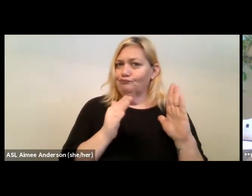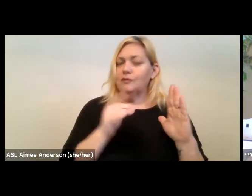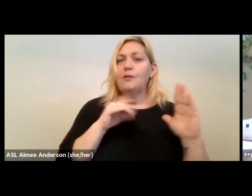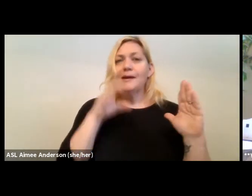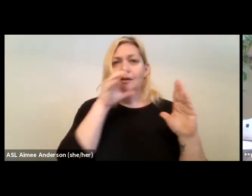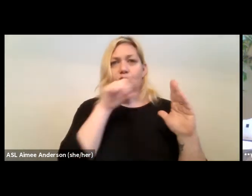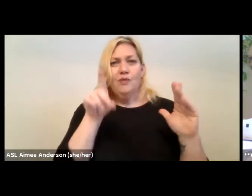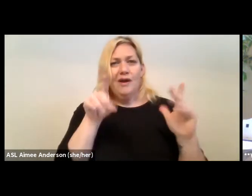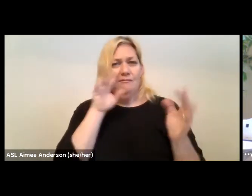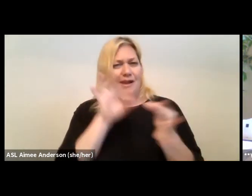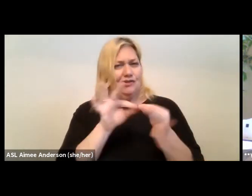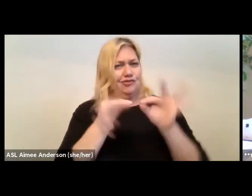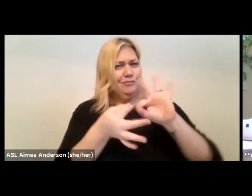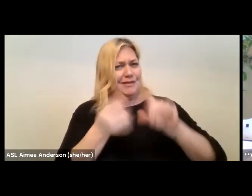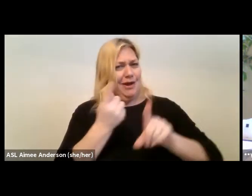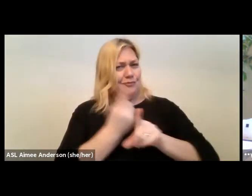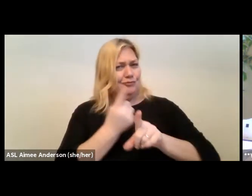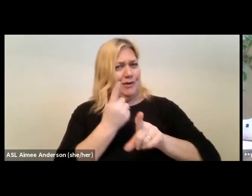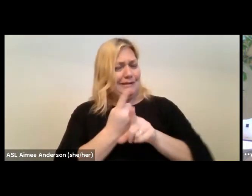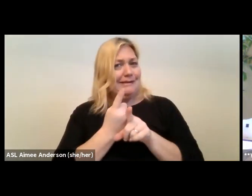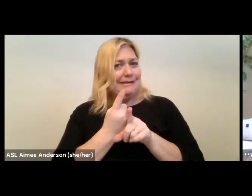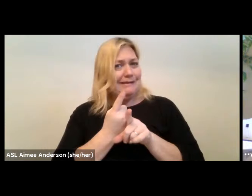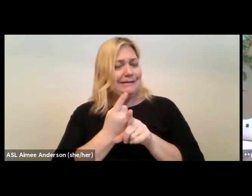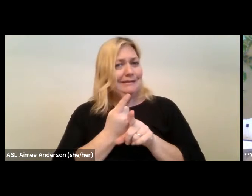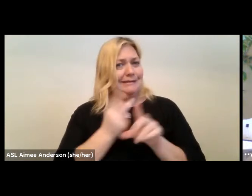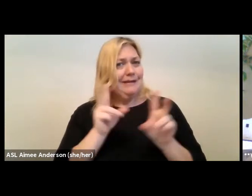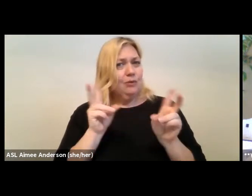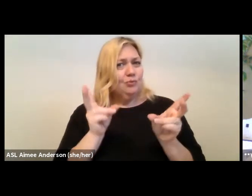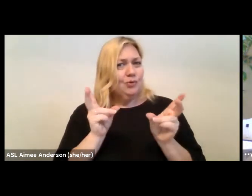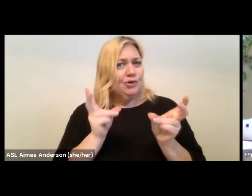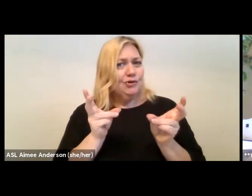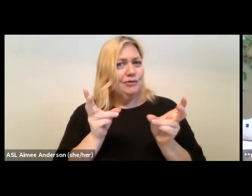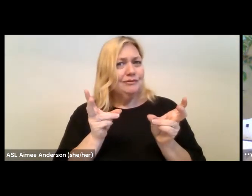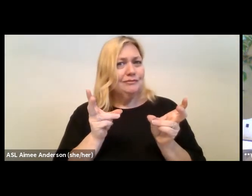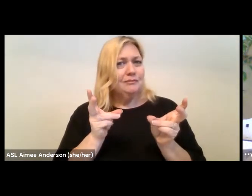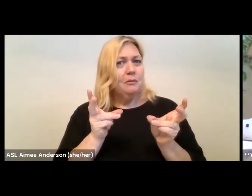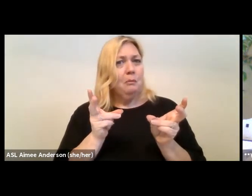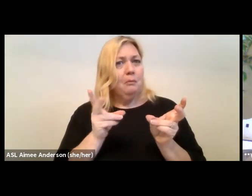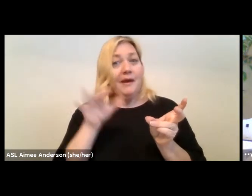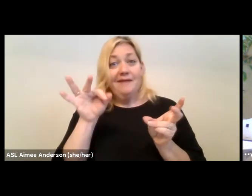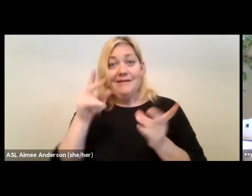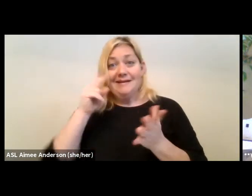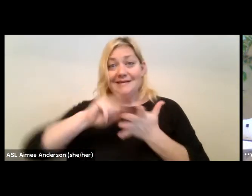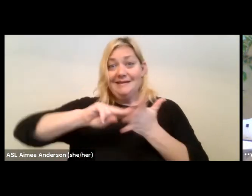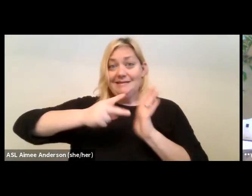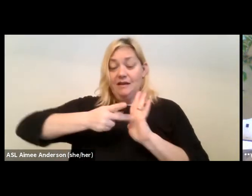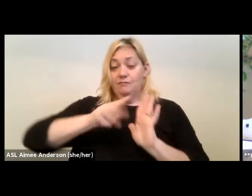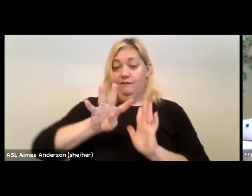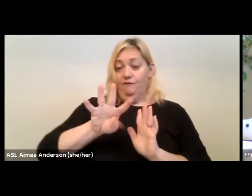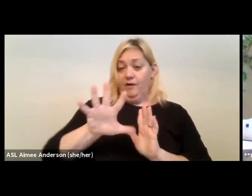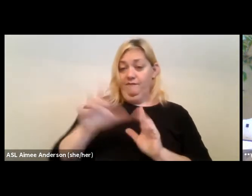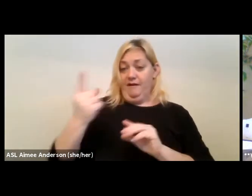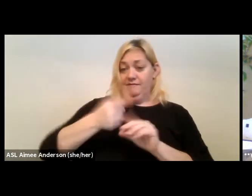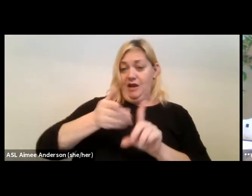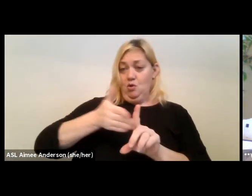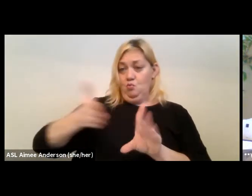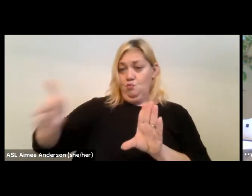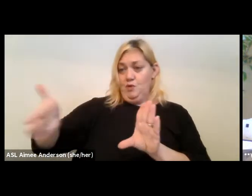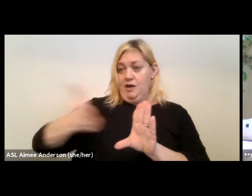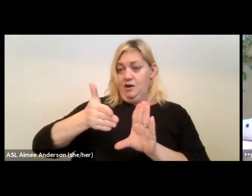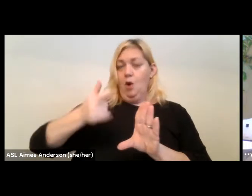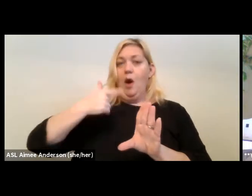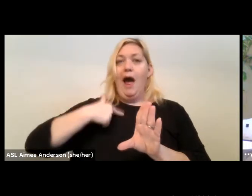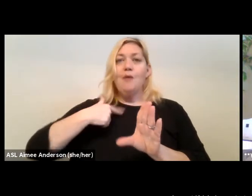am I interpreting that correctly? And if it's intended to be within the 45 days, I would move that we amend